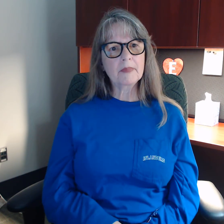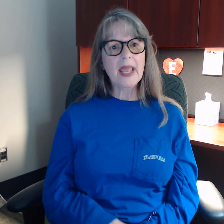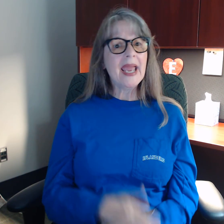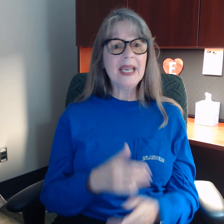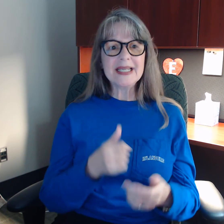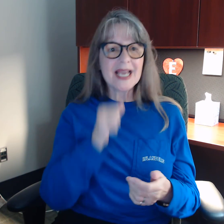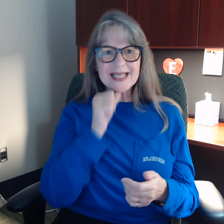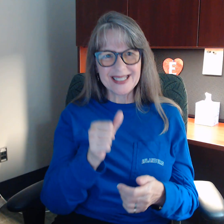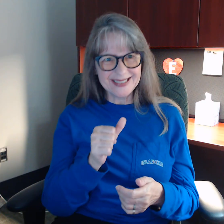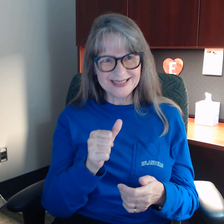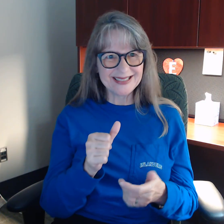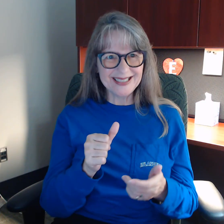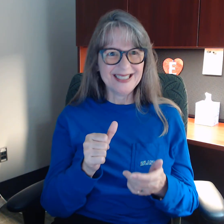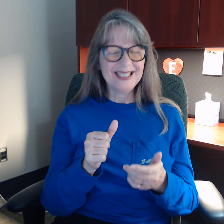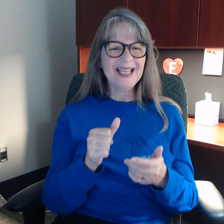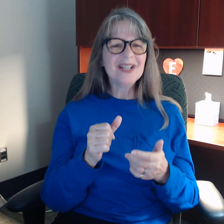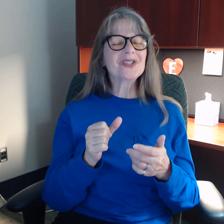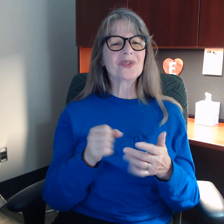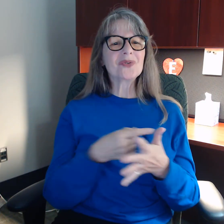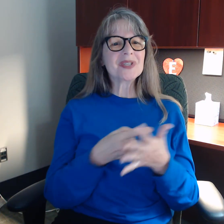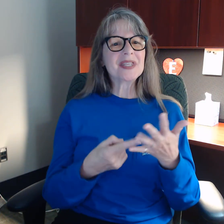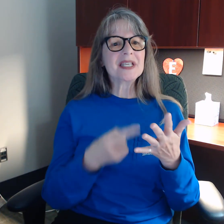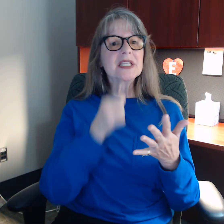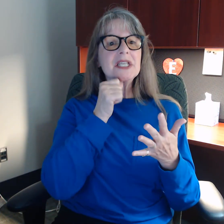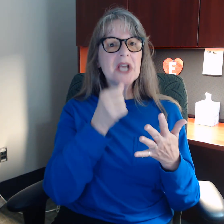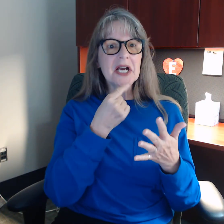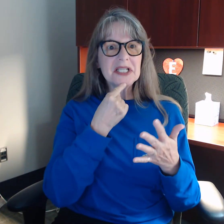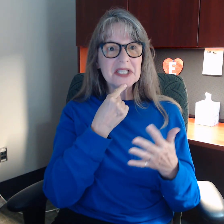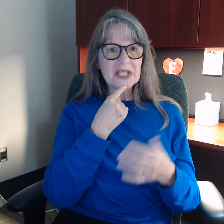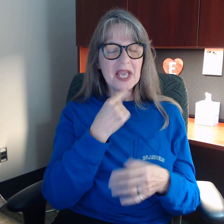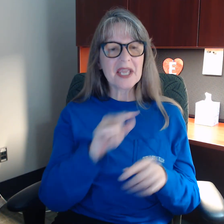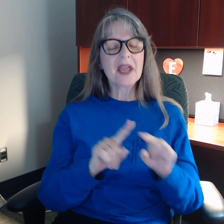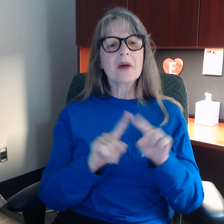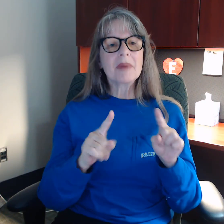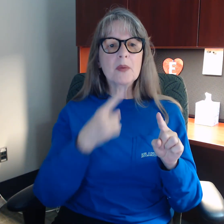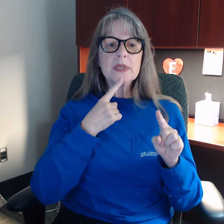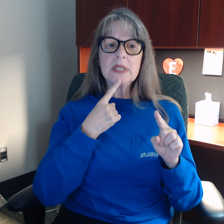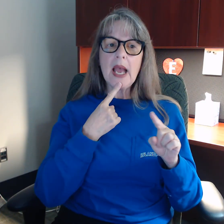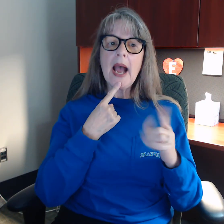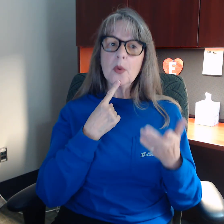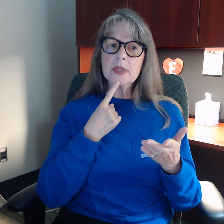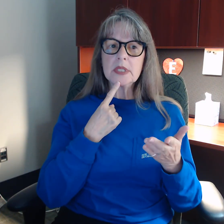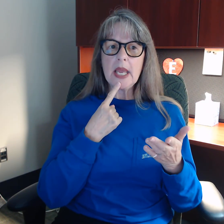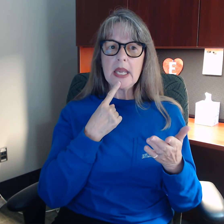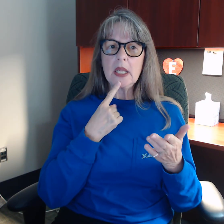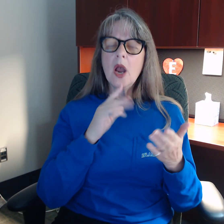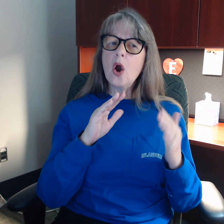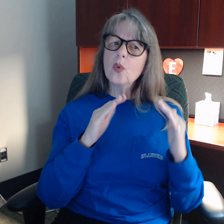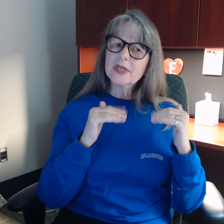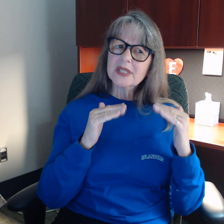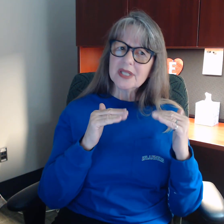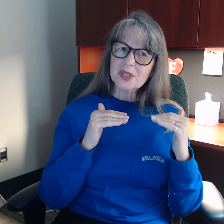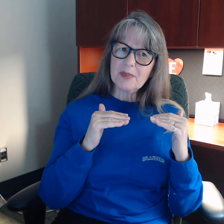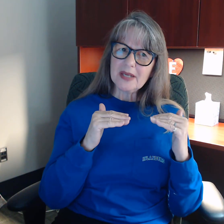And it doesn't. So those are things not to say. But I would say, oh, was this